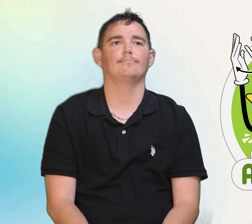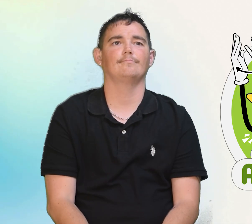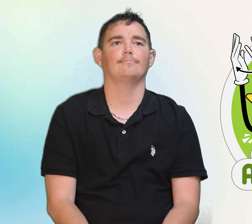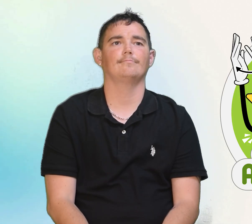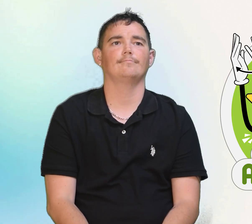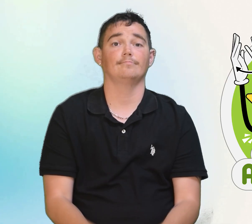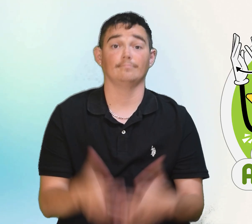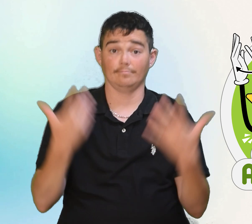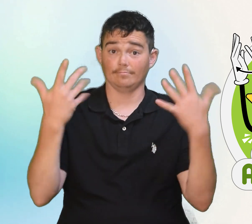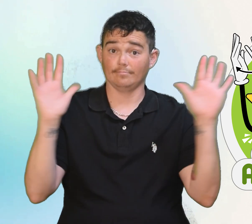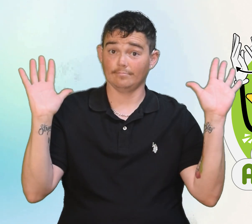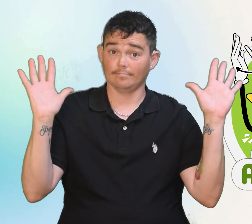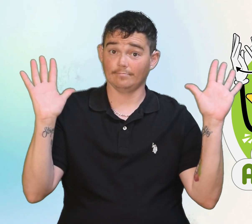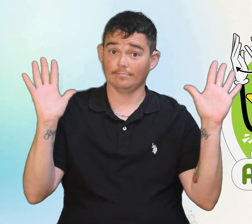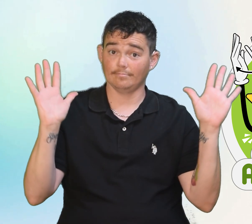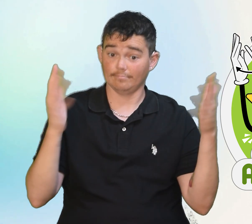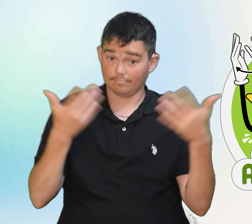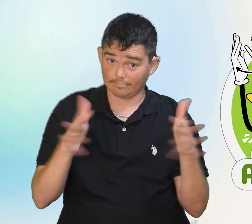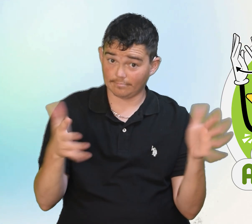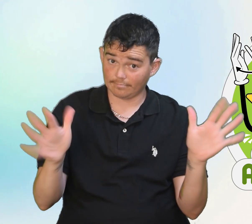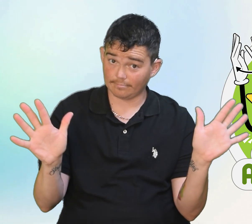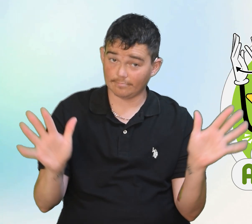You finished.